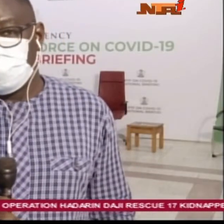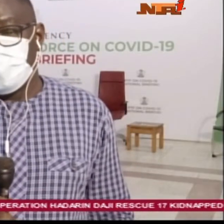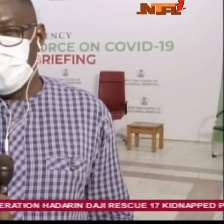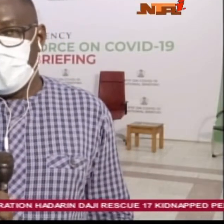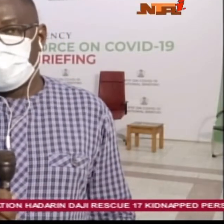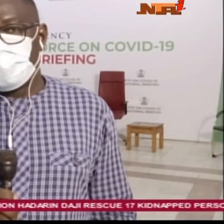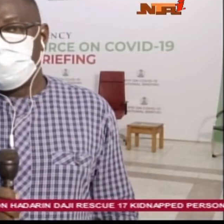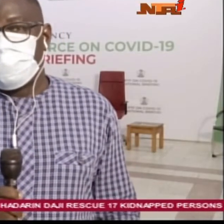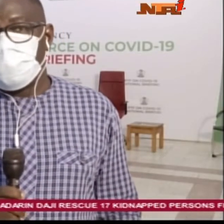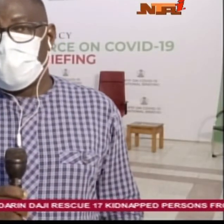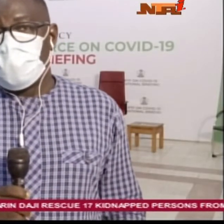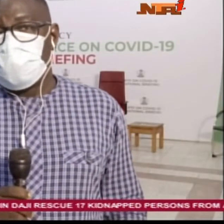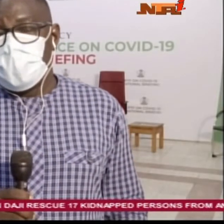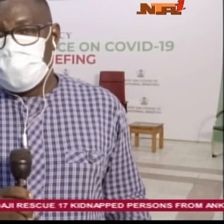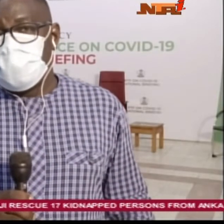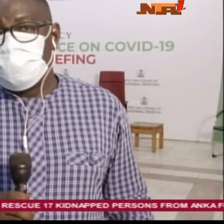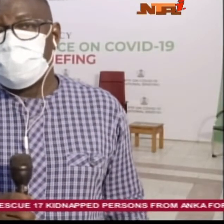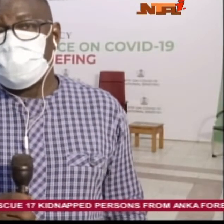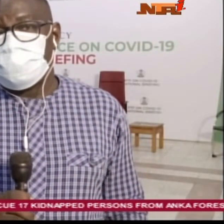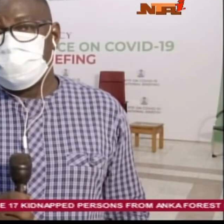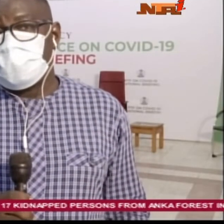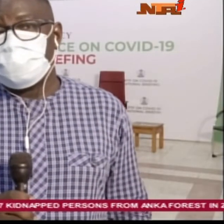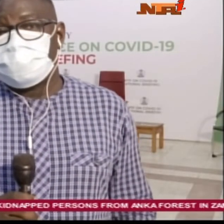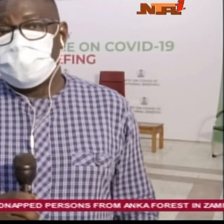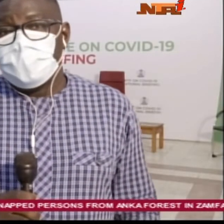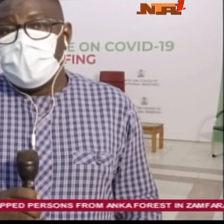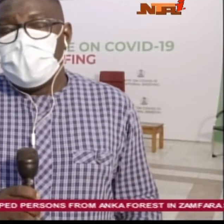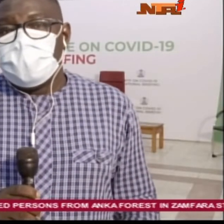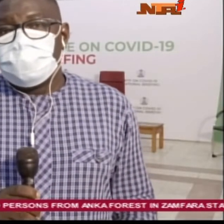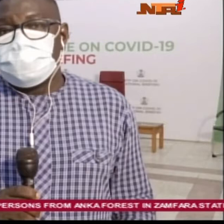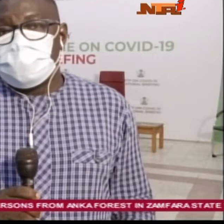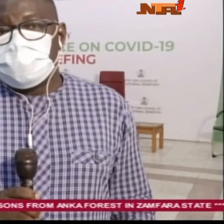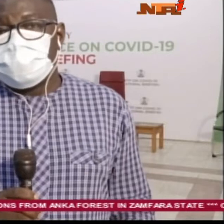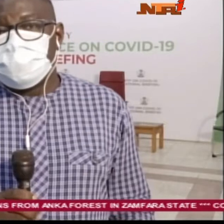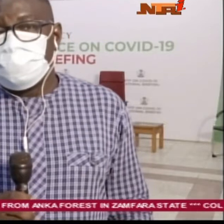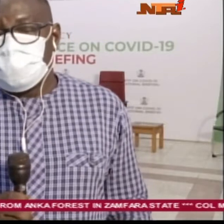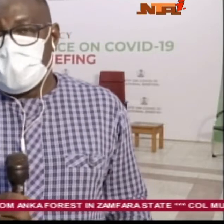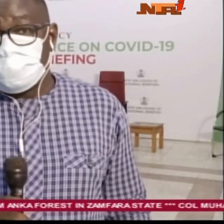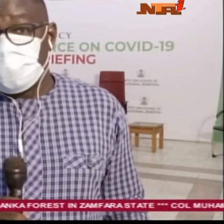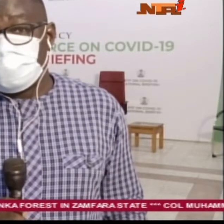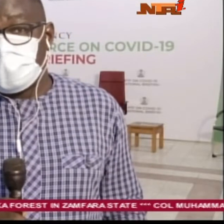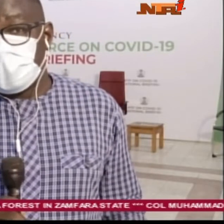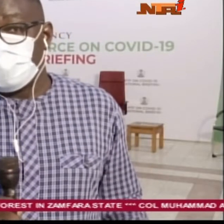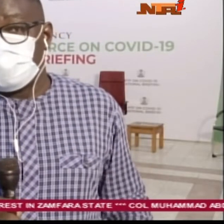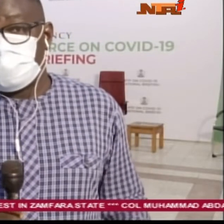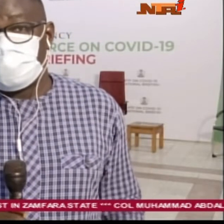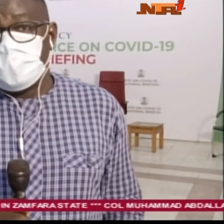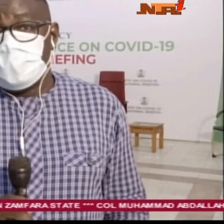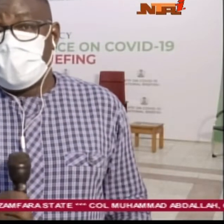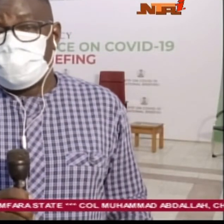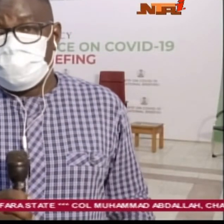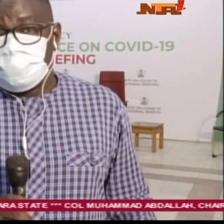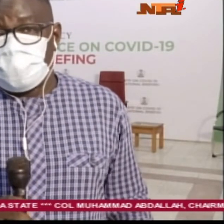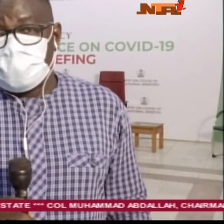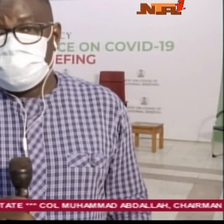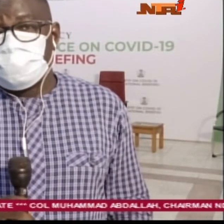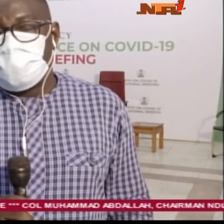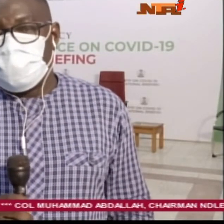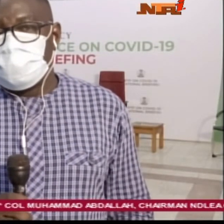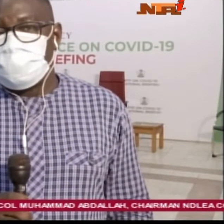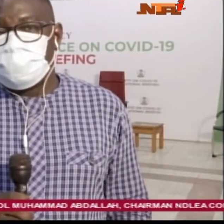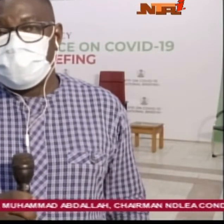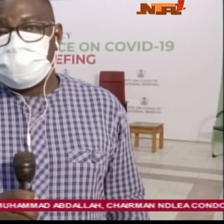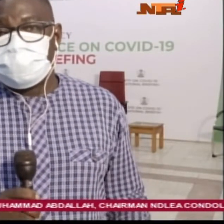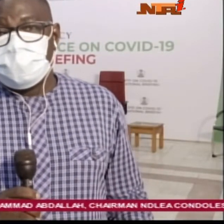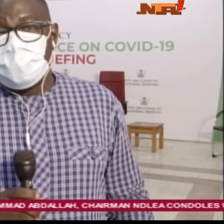closed except for pupils and students in graduating classes. That's those writing